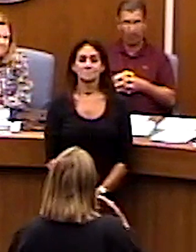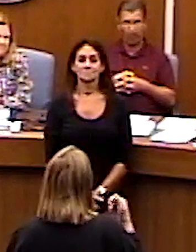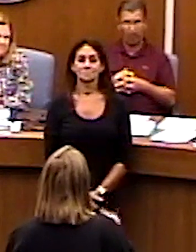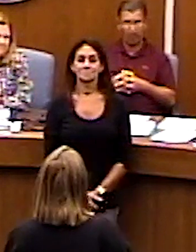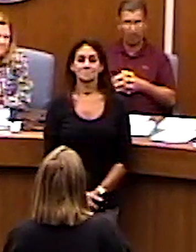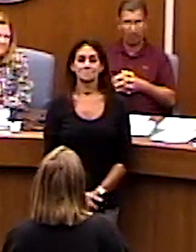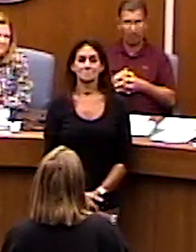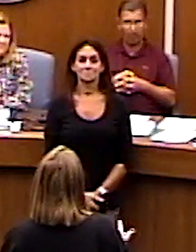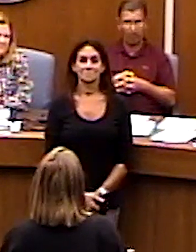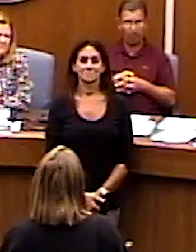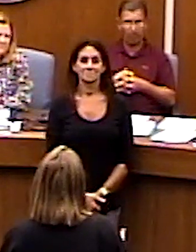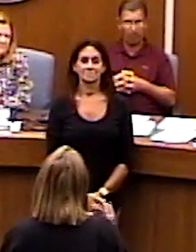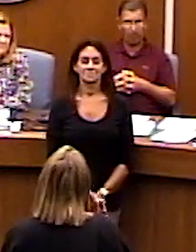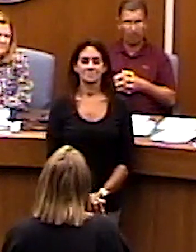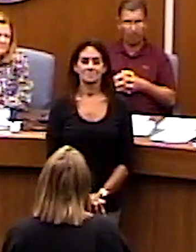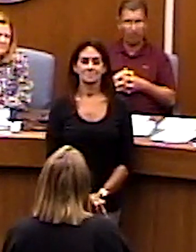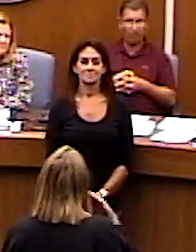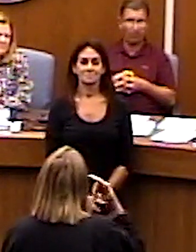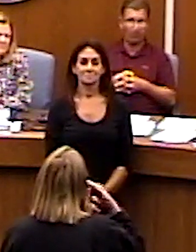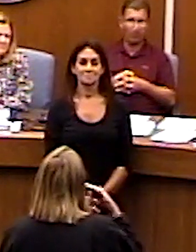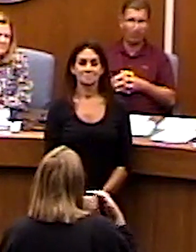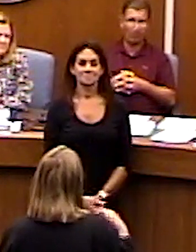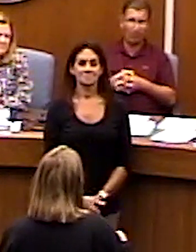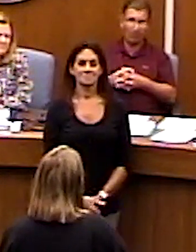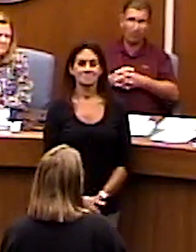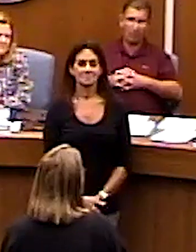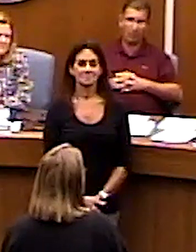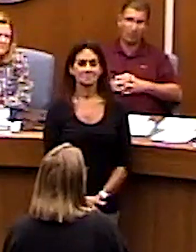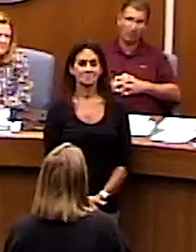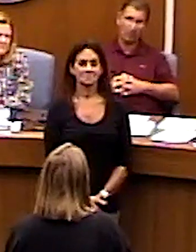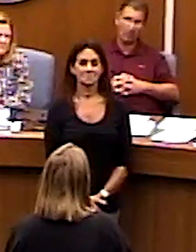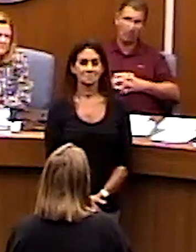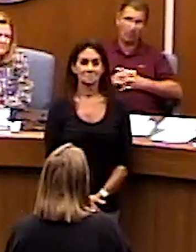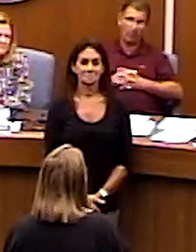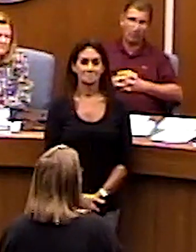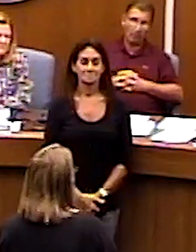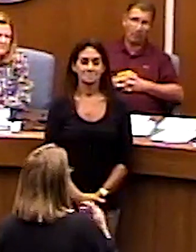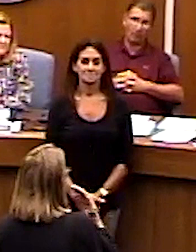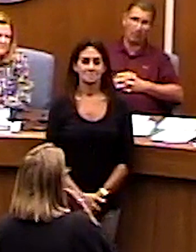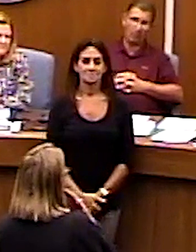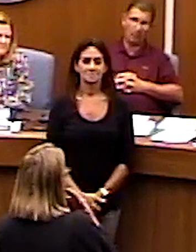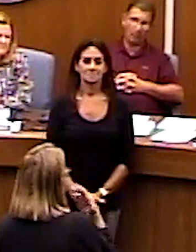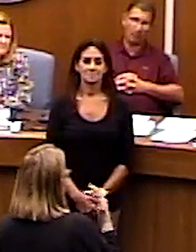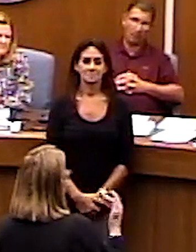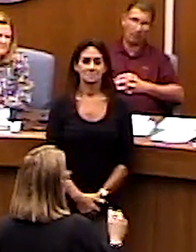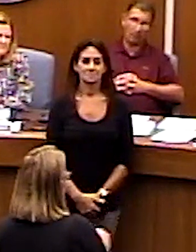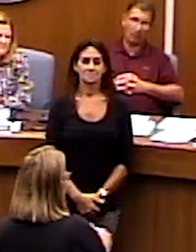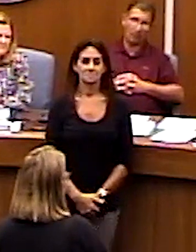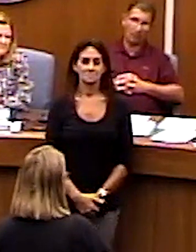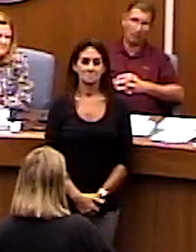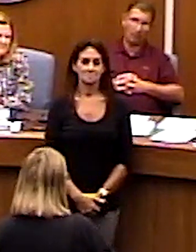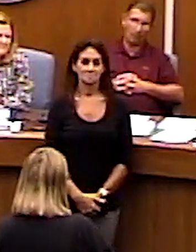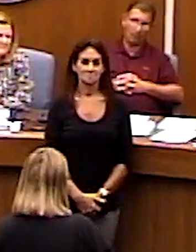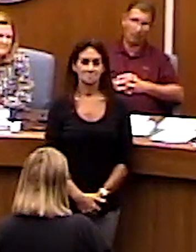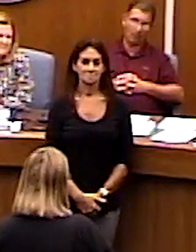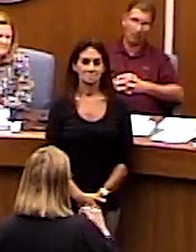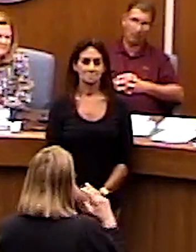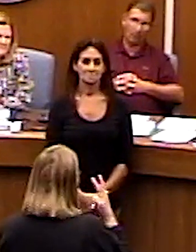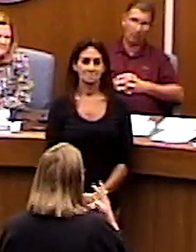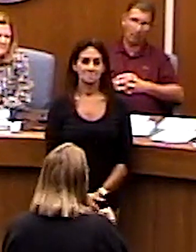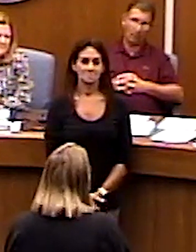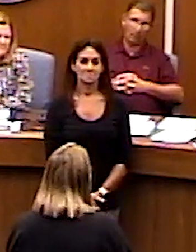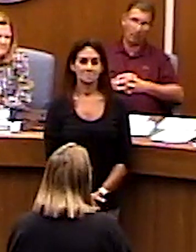Well, I've got a lot of horse right now, but it's a good thing I can think on my feet. So first the issue is the